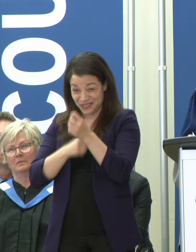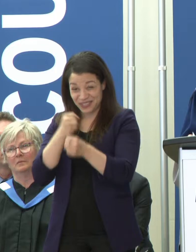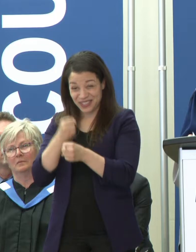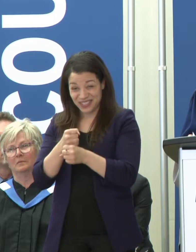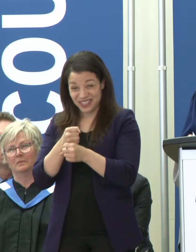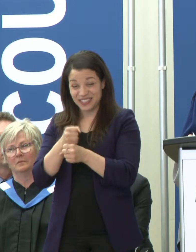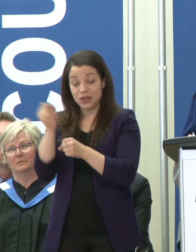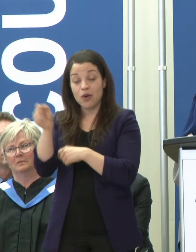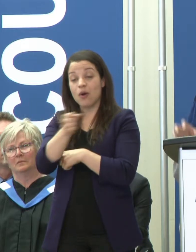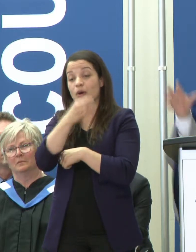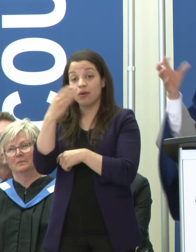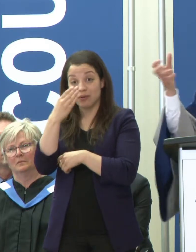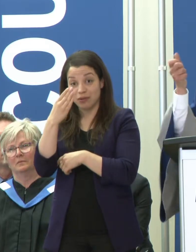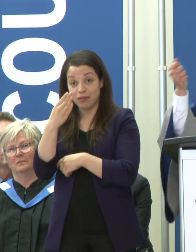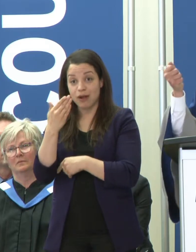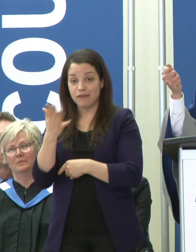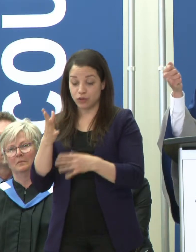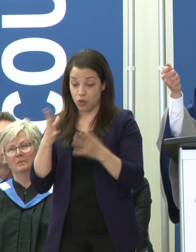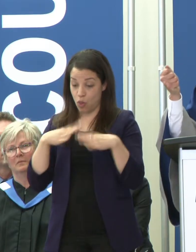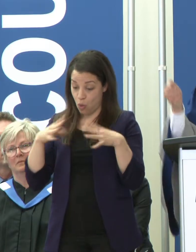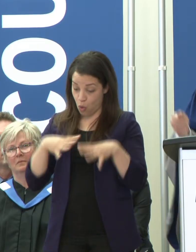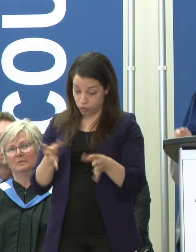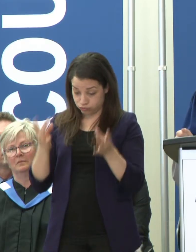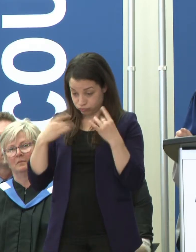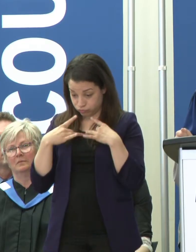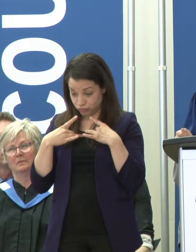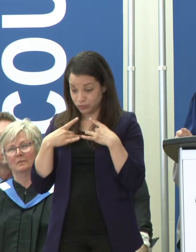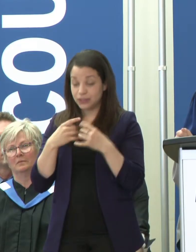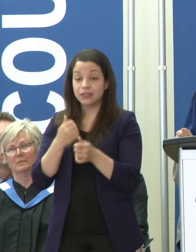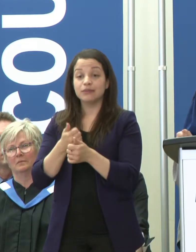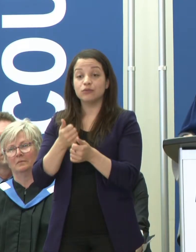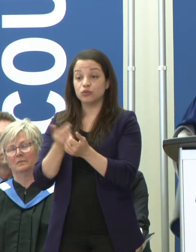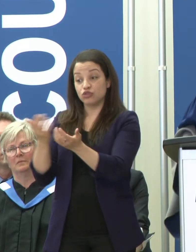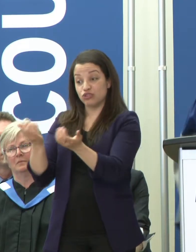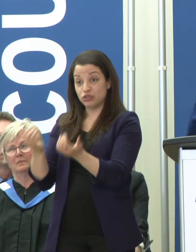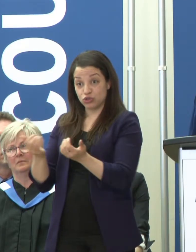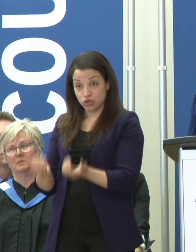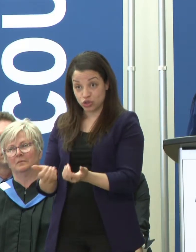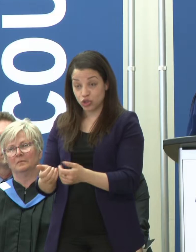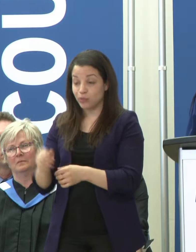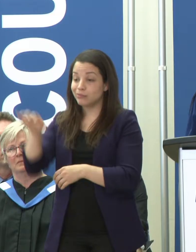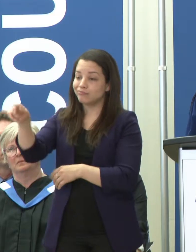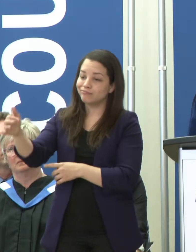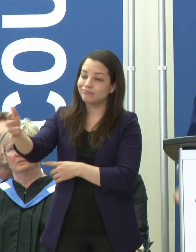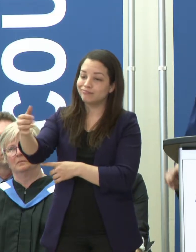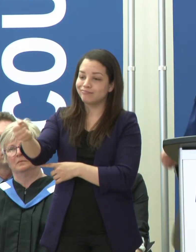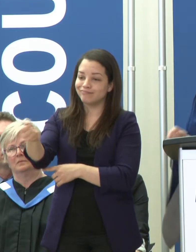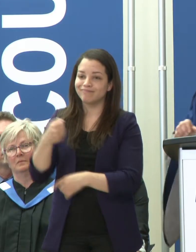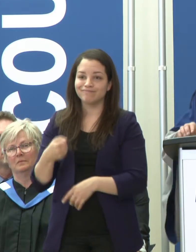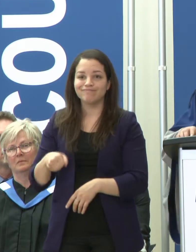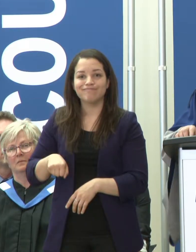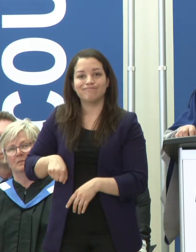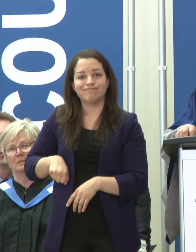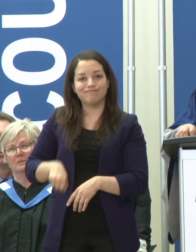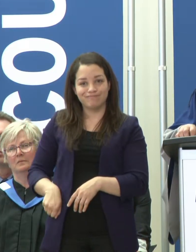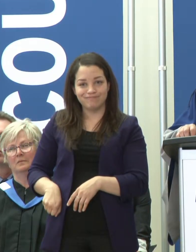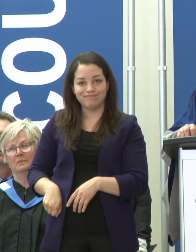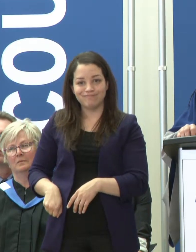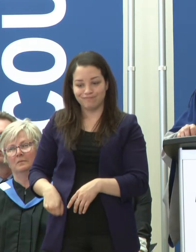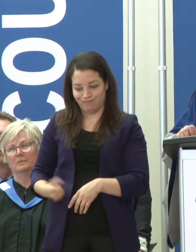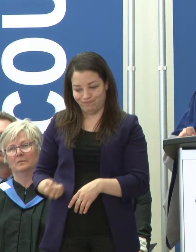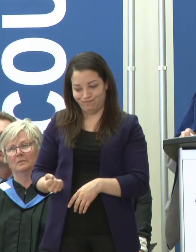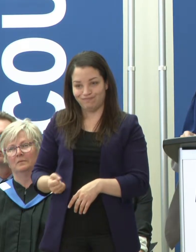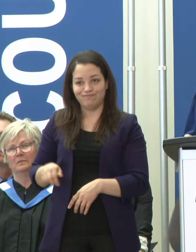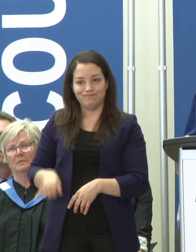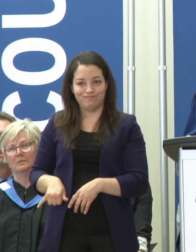President Obama would take that handful of items off of his dresser, put them into his pocket as a reminder of why he